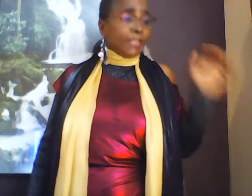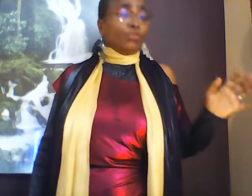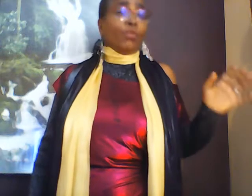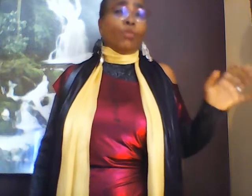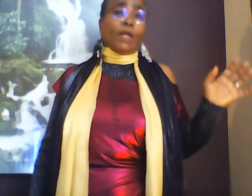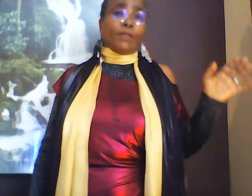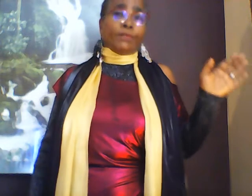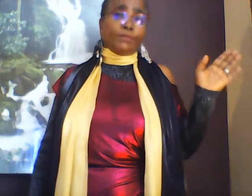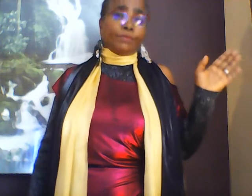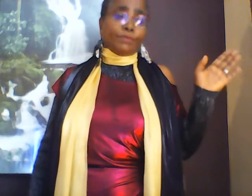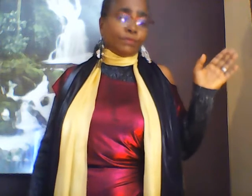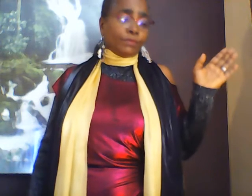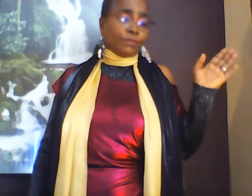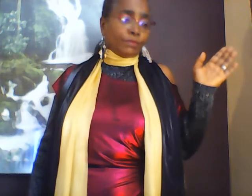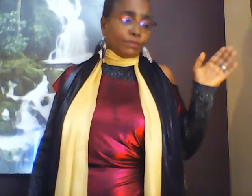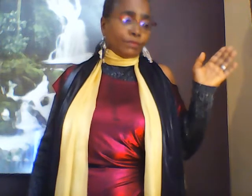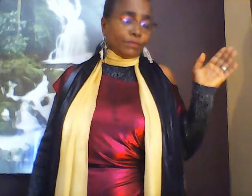the one